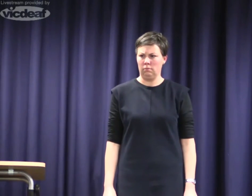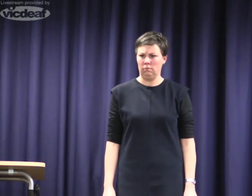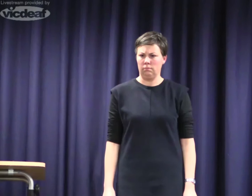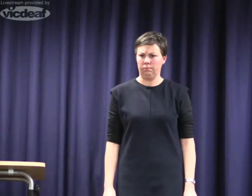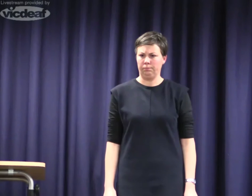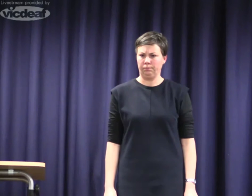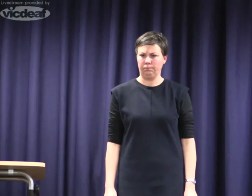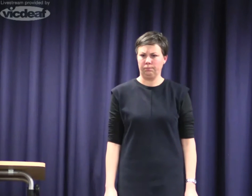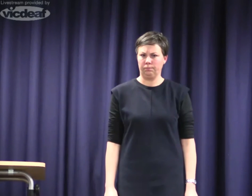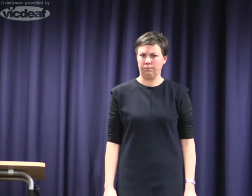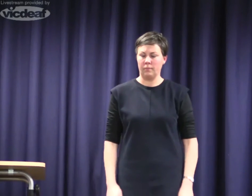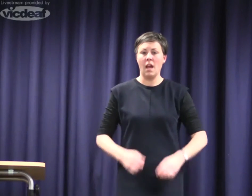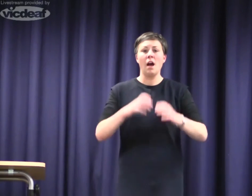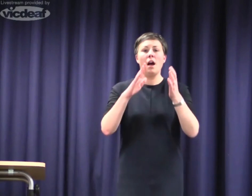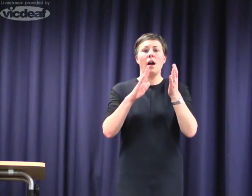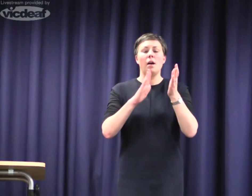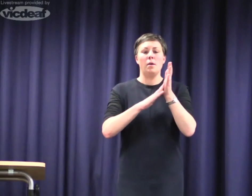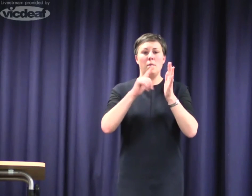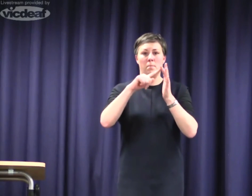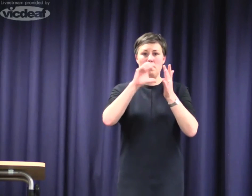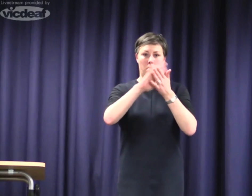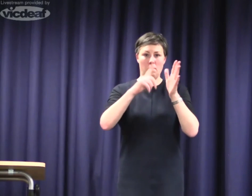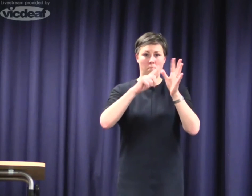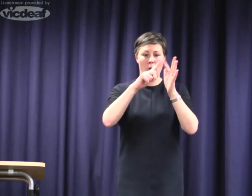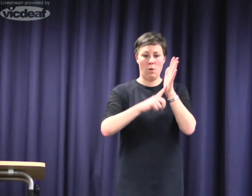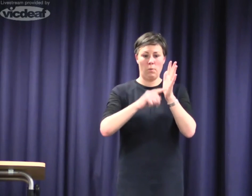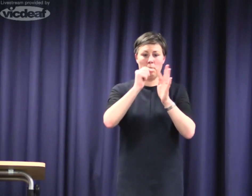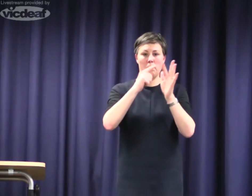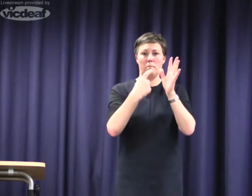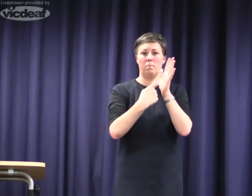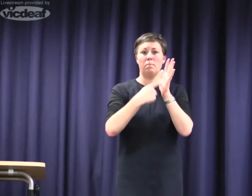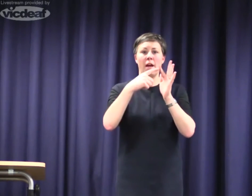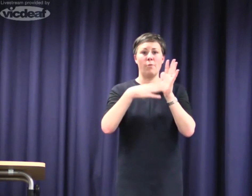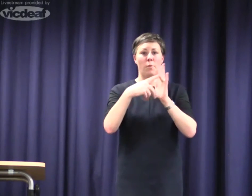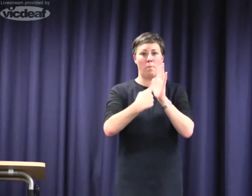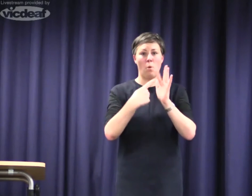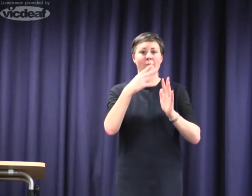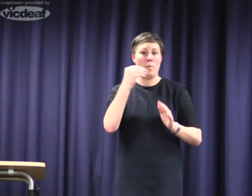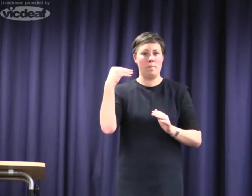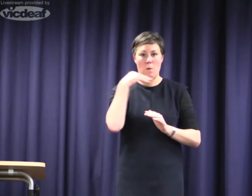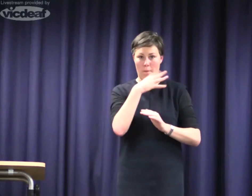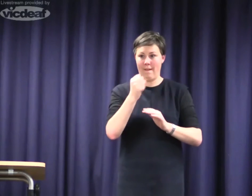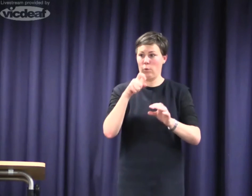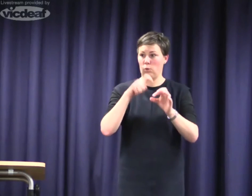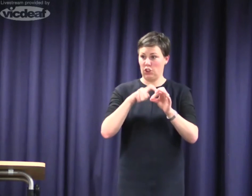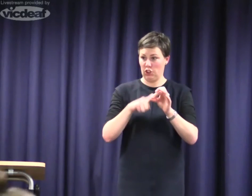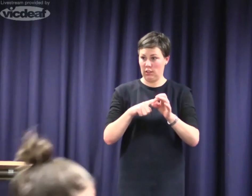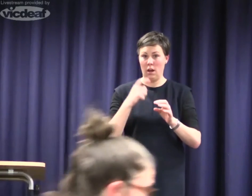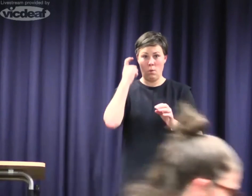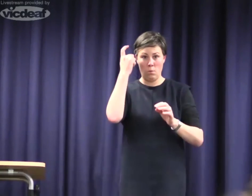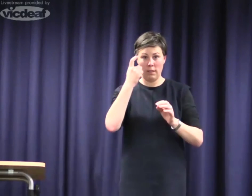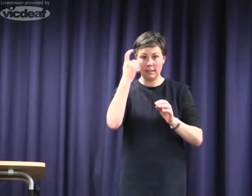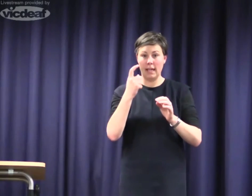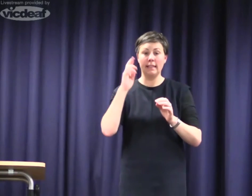A comment from Michael Parrymore from Watsonia. There are plans by Deaf Australia, Deaf Victoria to work with NABS in the